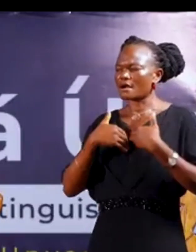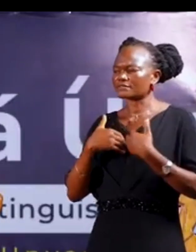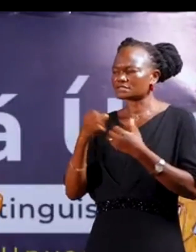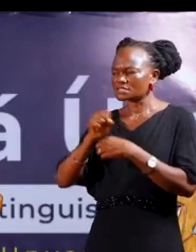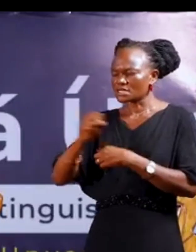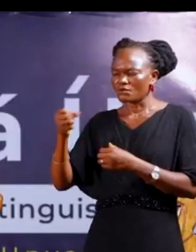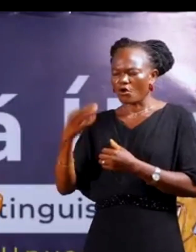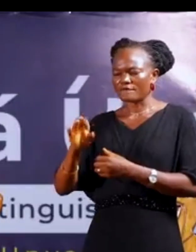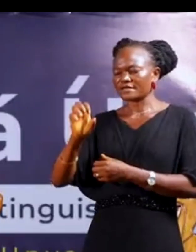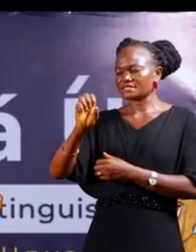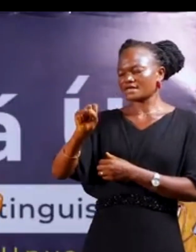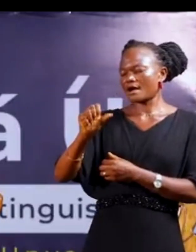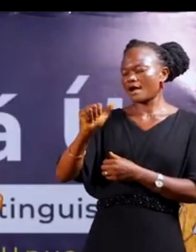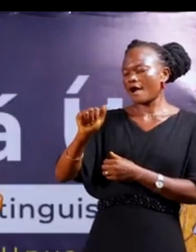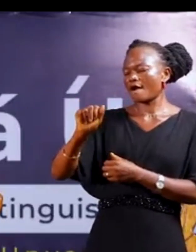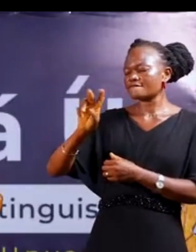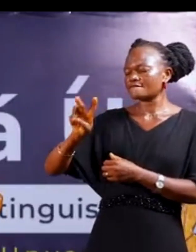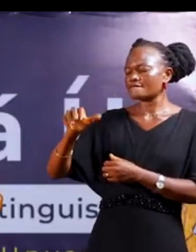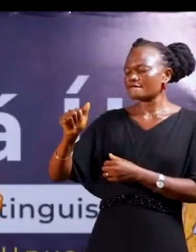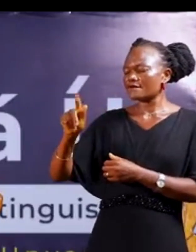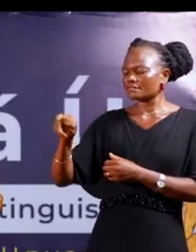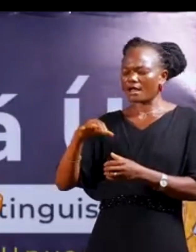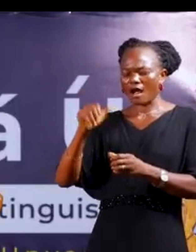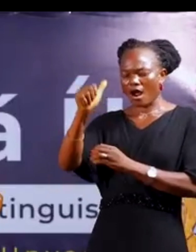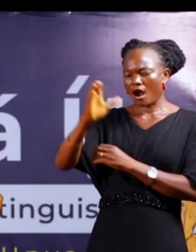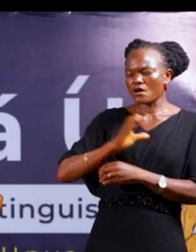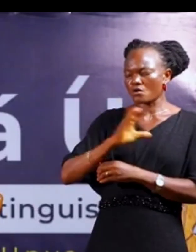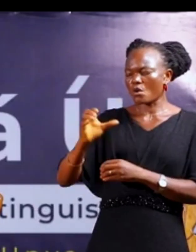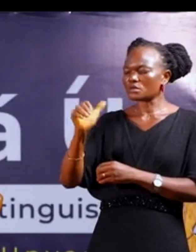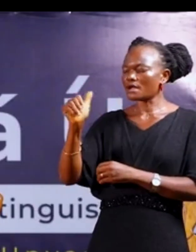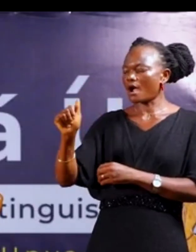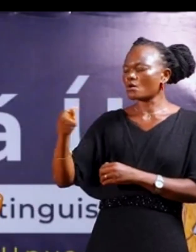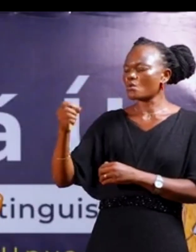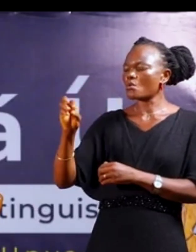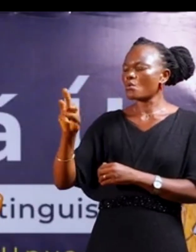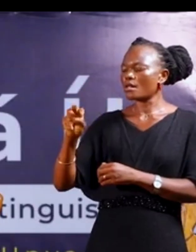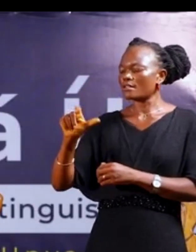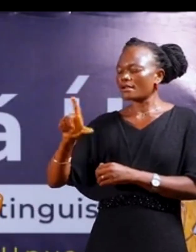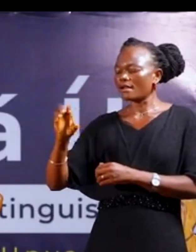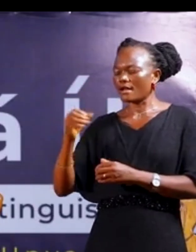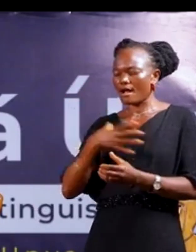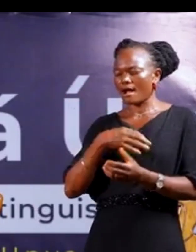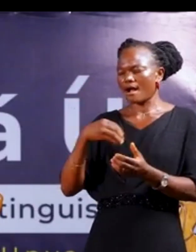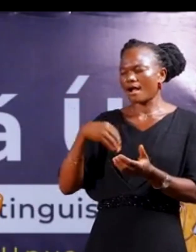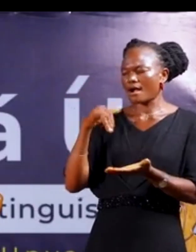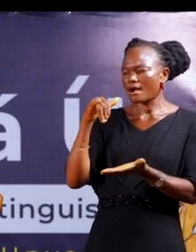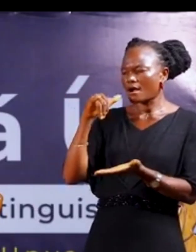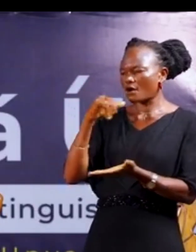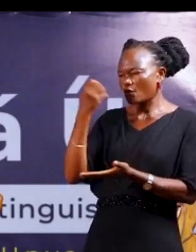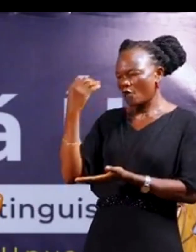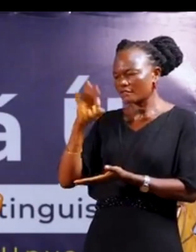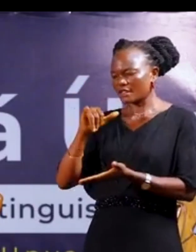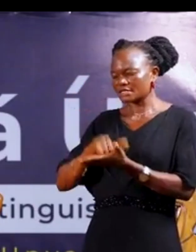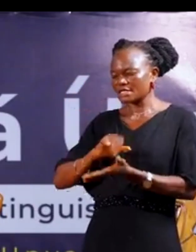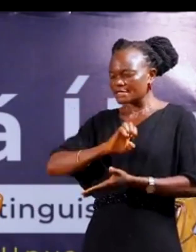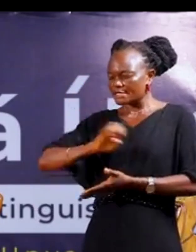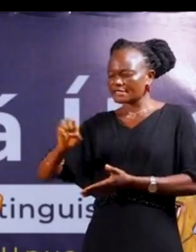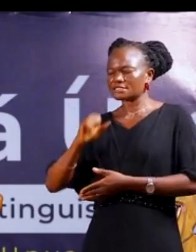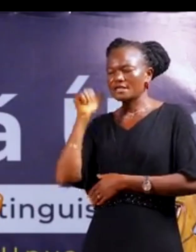the savannah, across Angola, and to the great lake regions of East